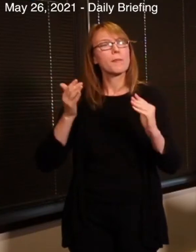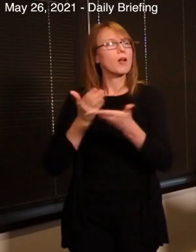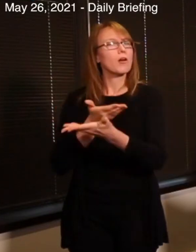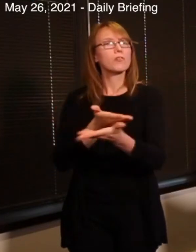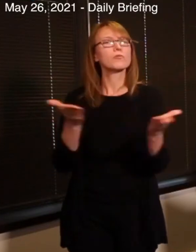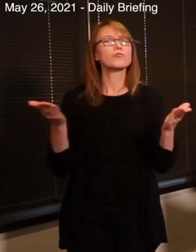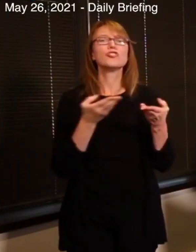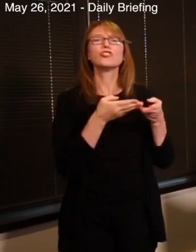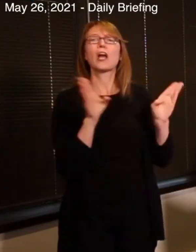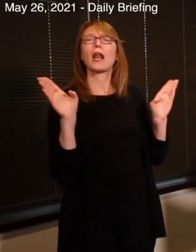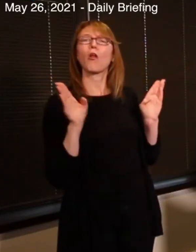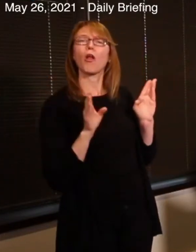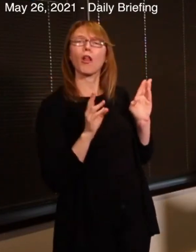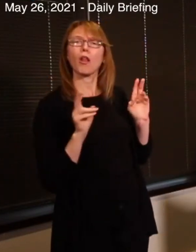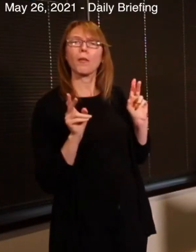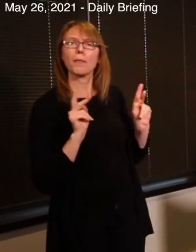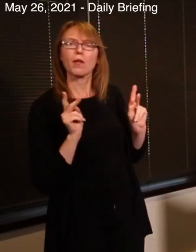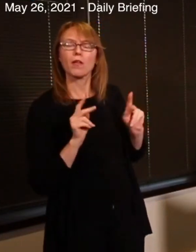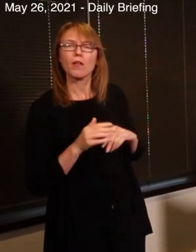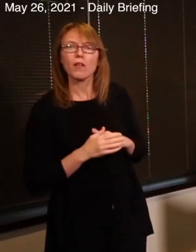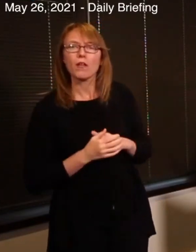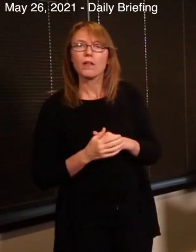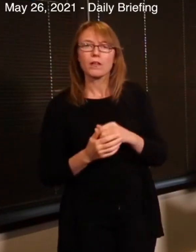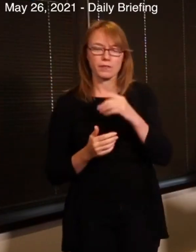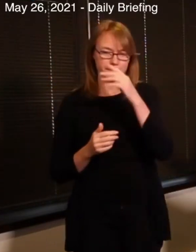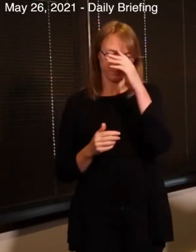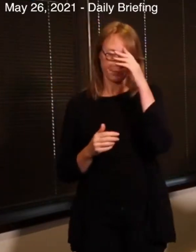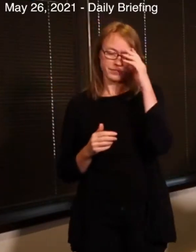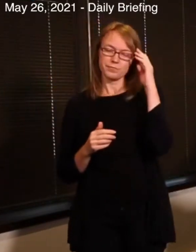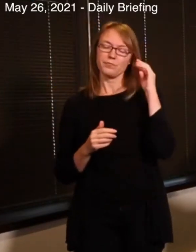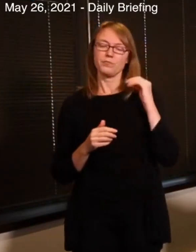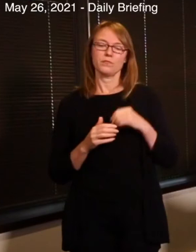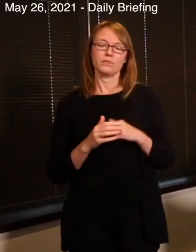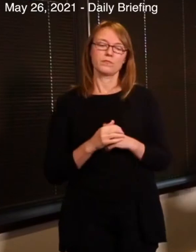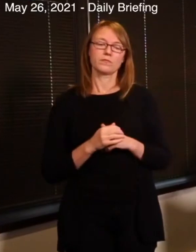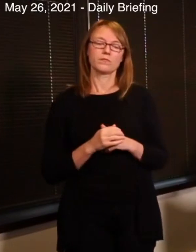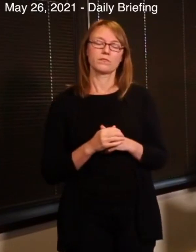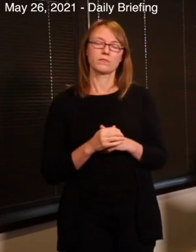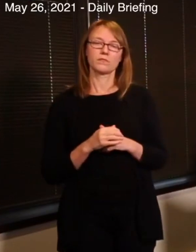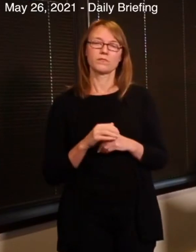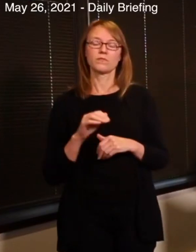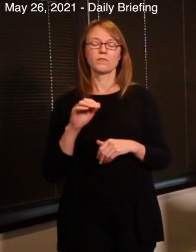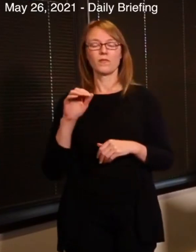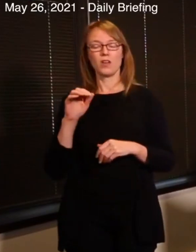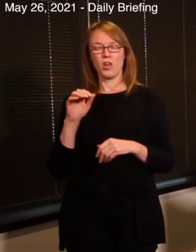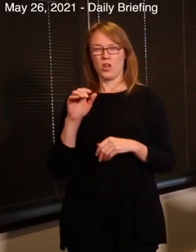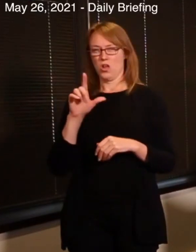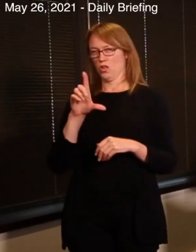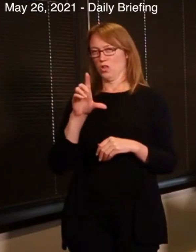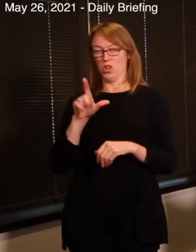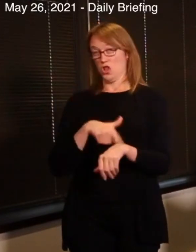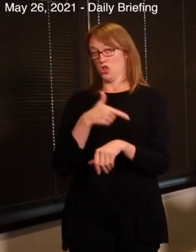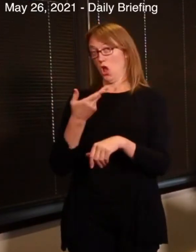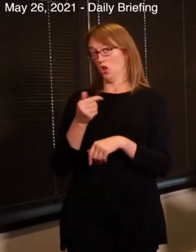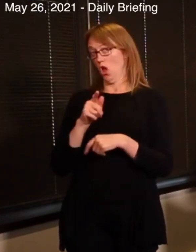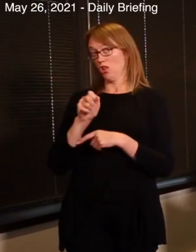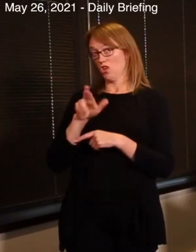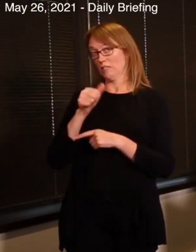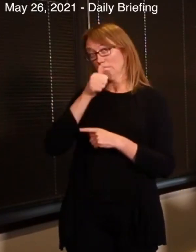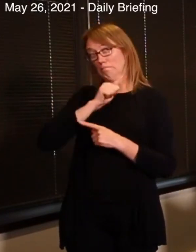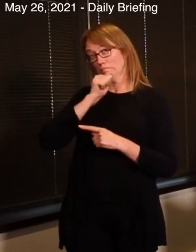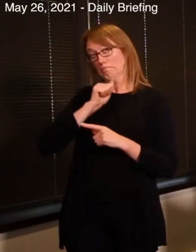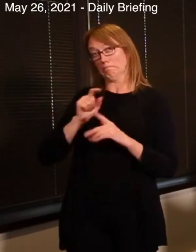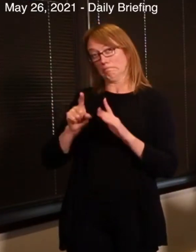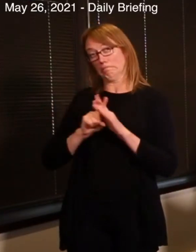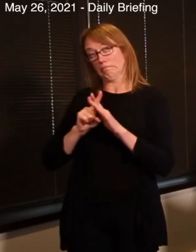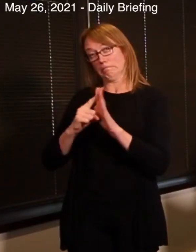Yeah, so they're different in our data as well. So they're not included in the acute data. So the data that we report in our